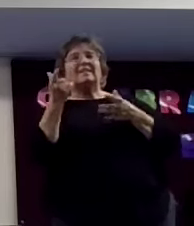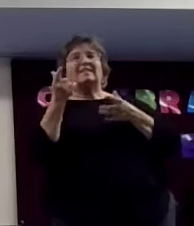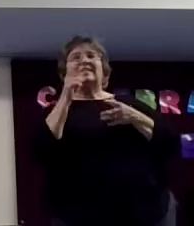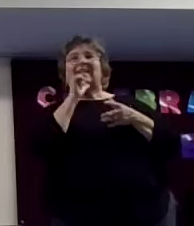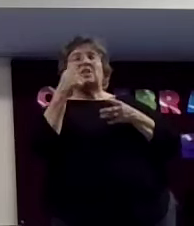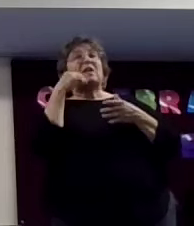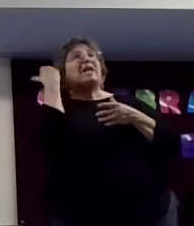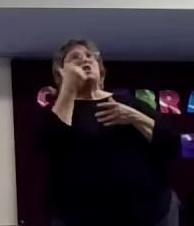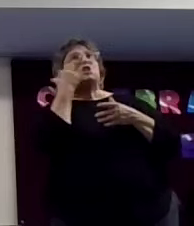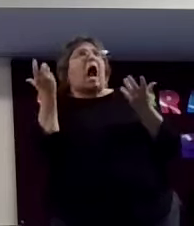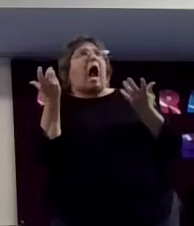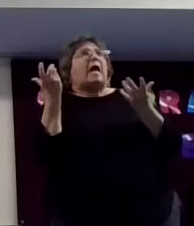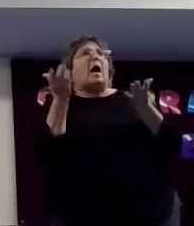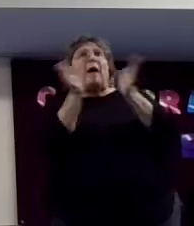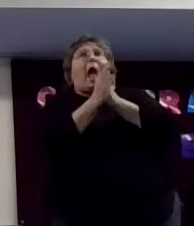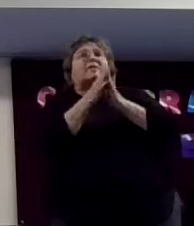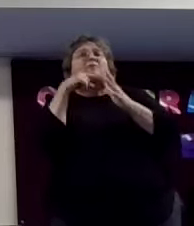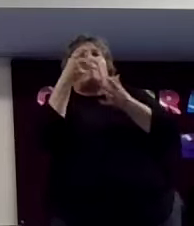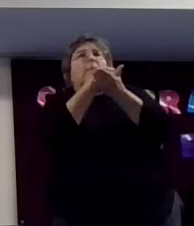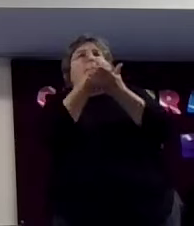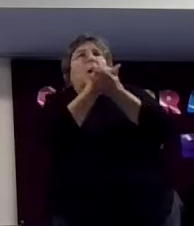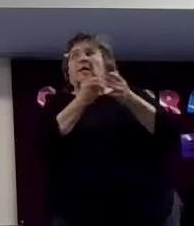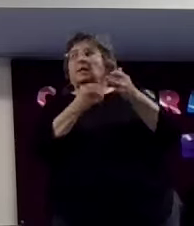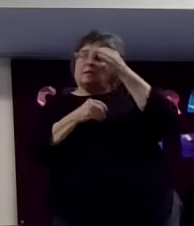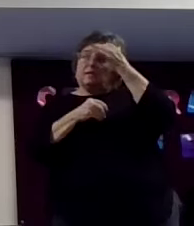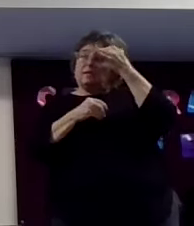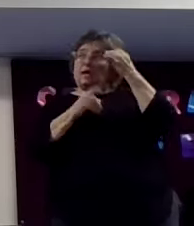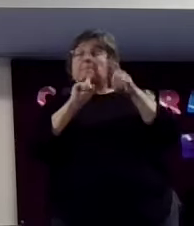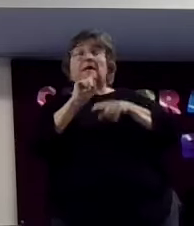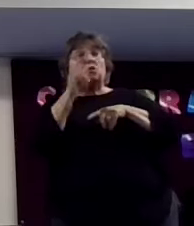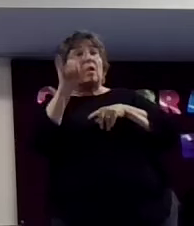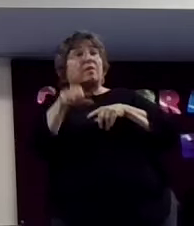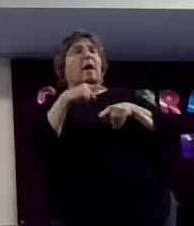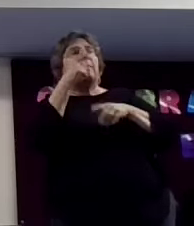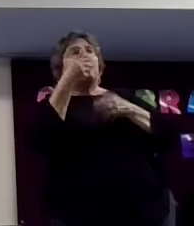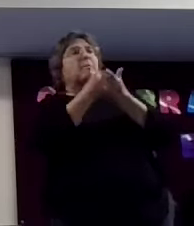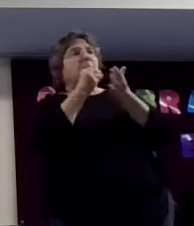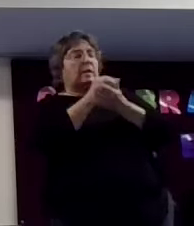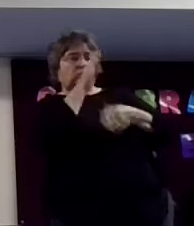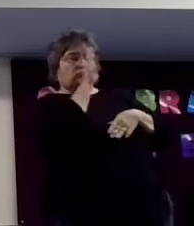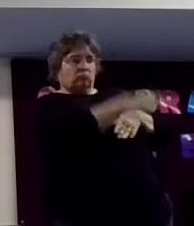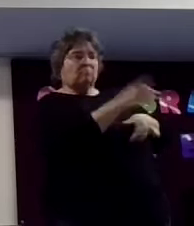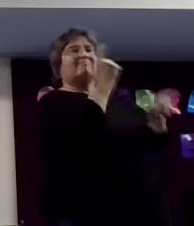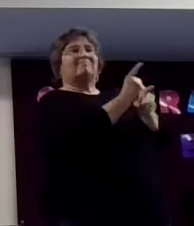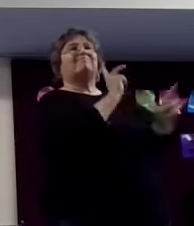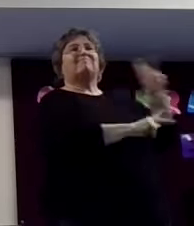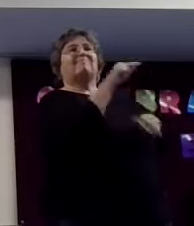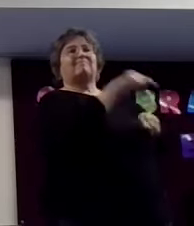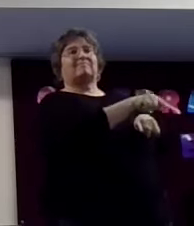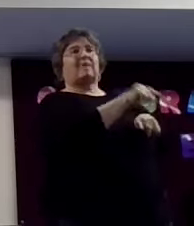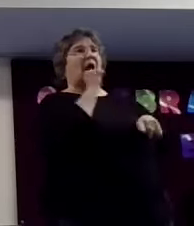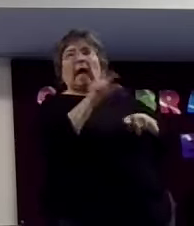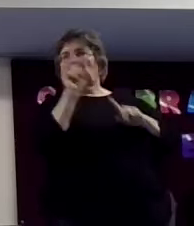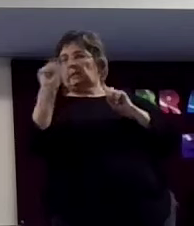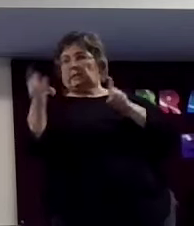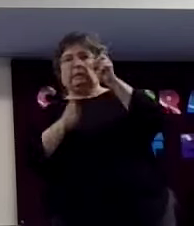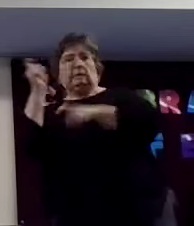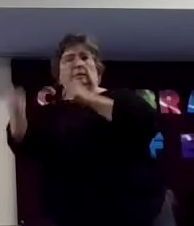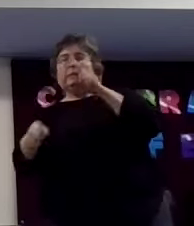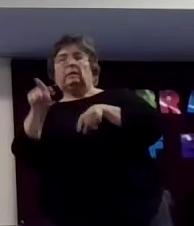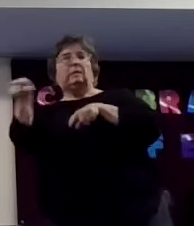resources, and they're not shy about asking for public money. So we're gonna make sure that that public money goes to where it needs to go to, and not